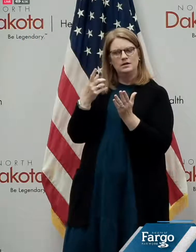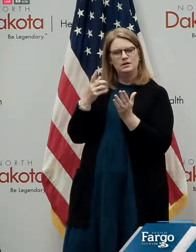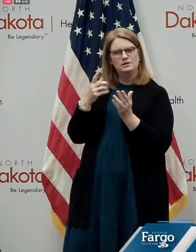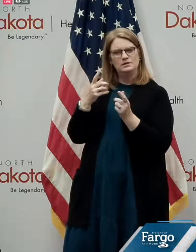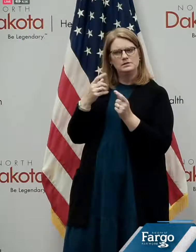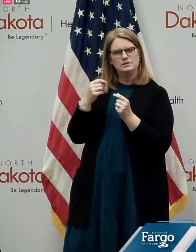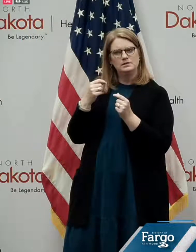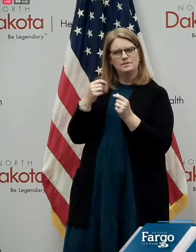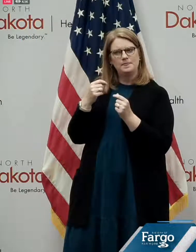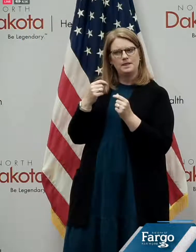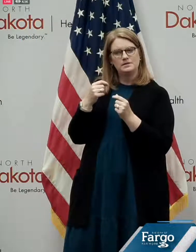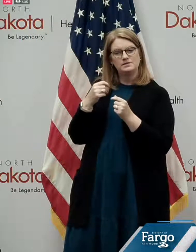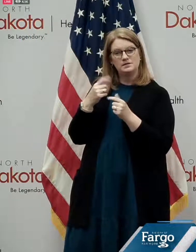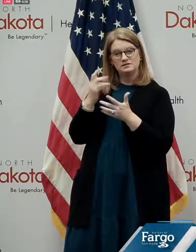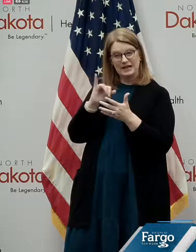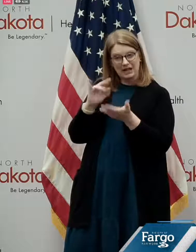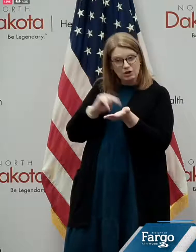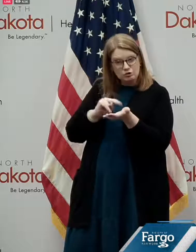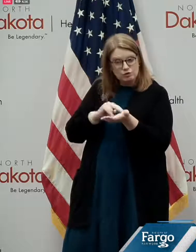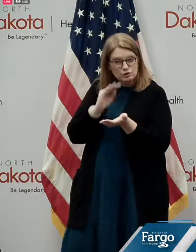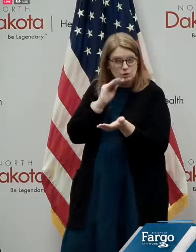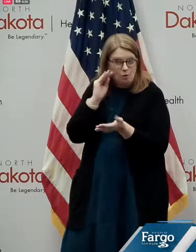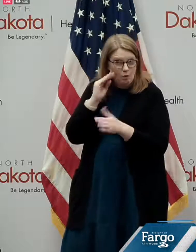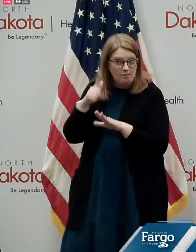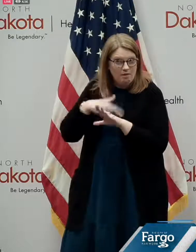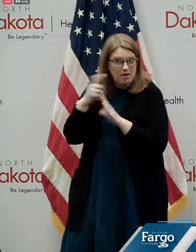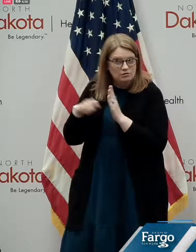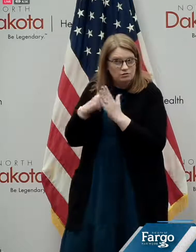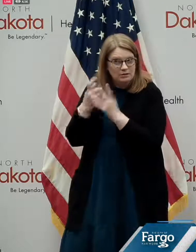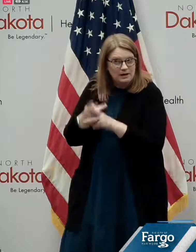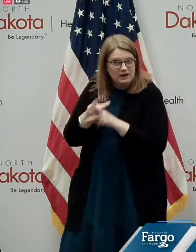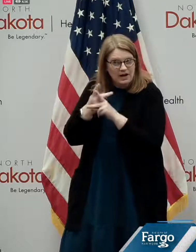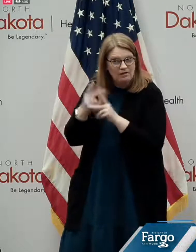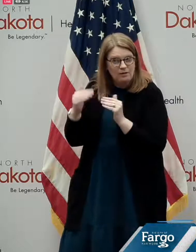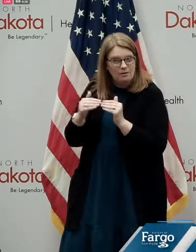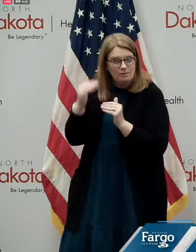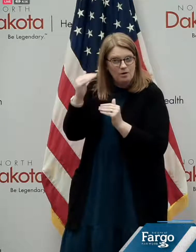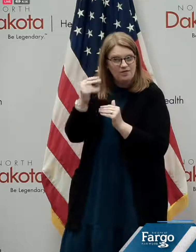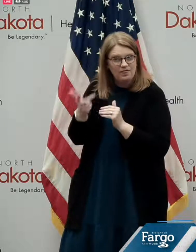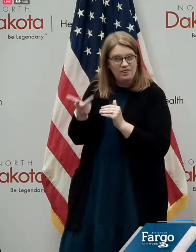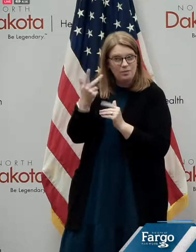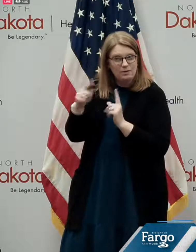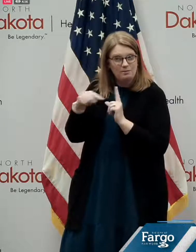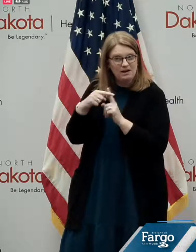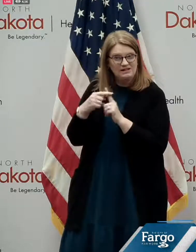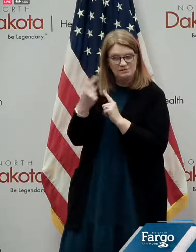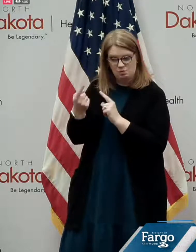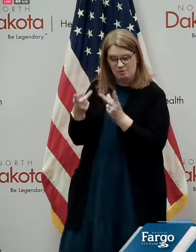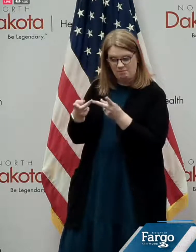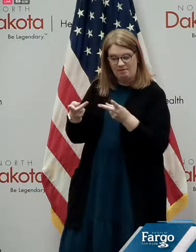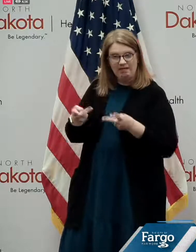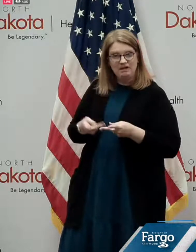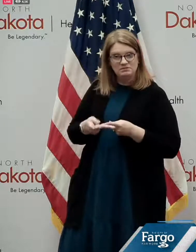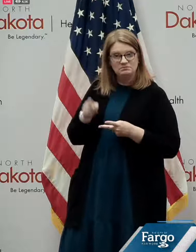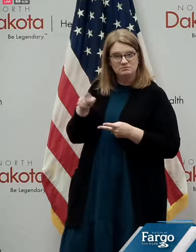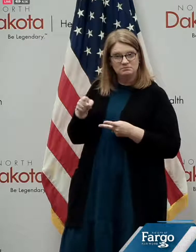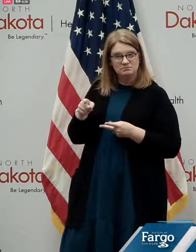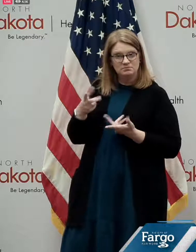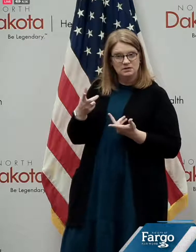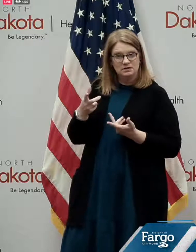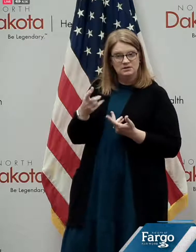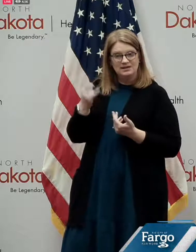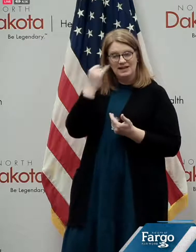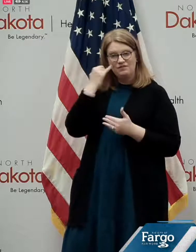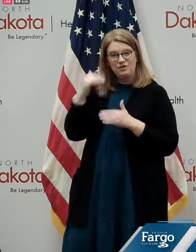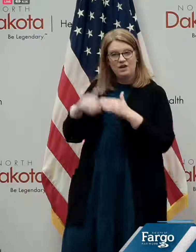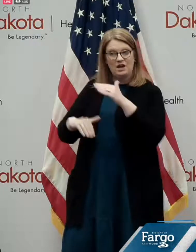does a long-term care facility have more than 3 positives at one location as an indicator? If you got up to